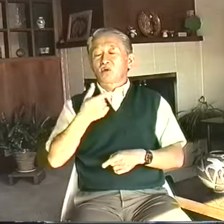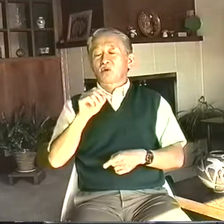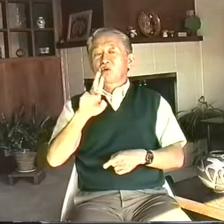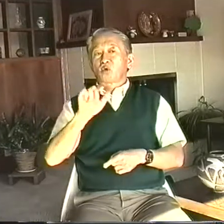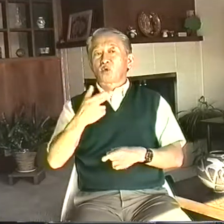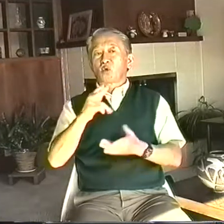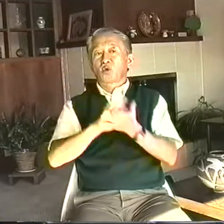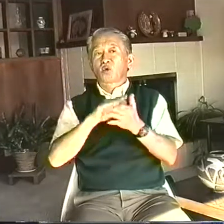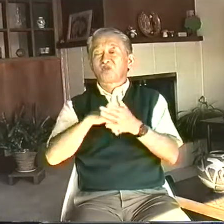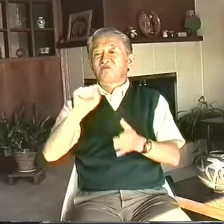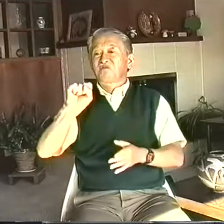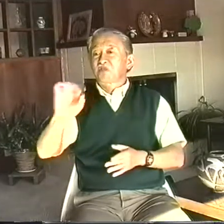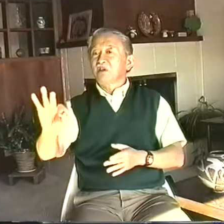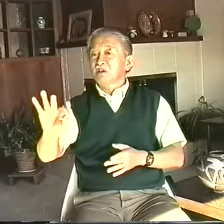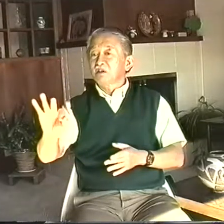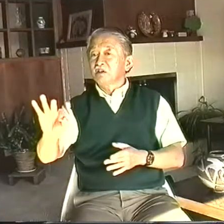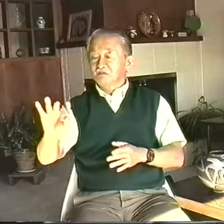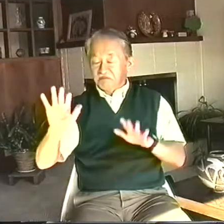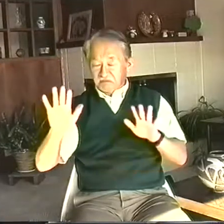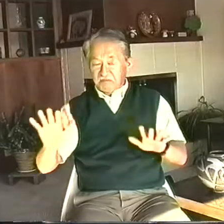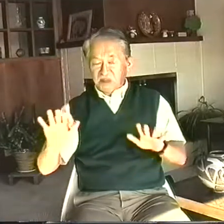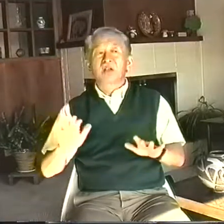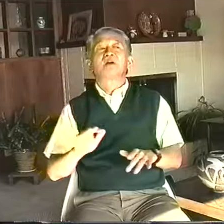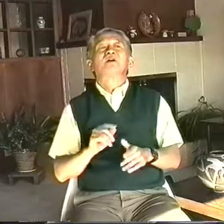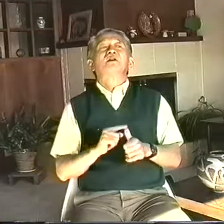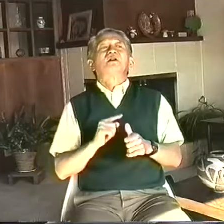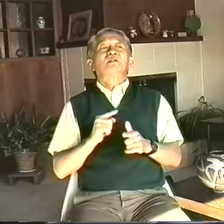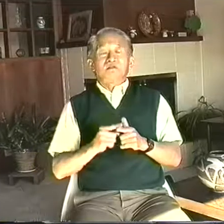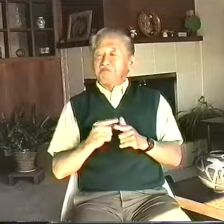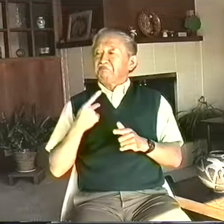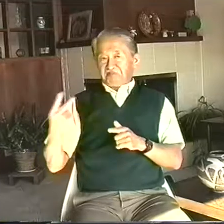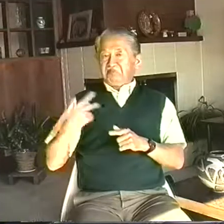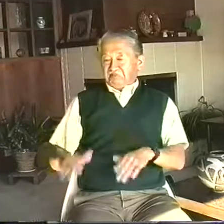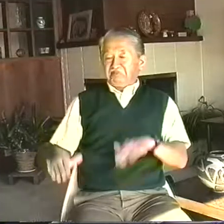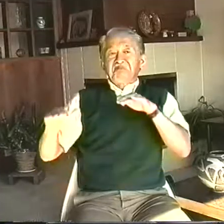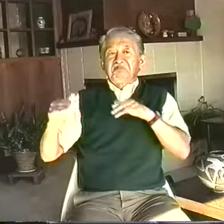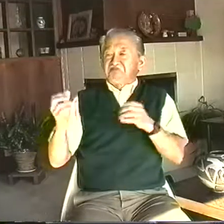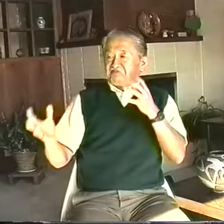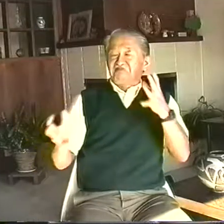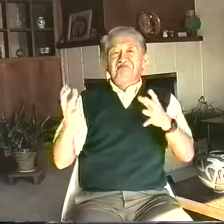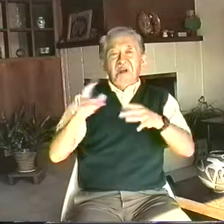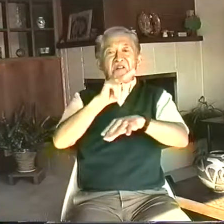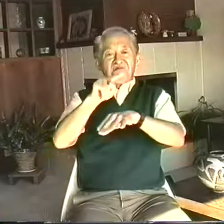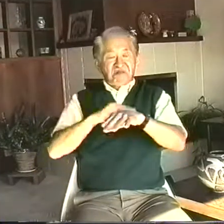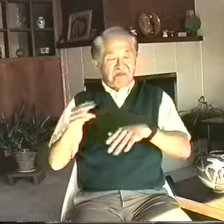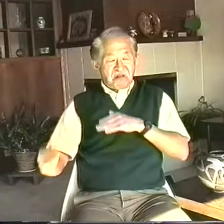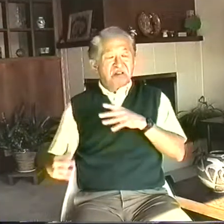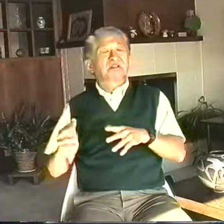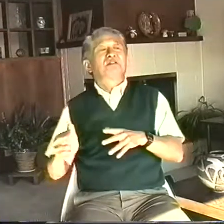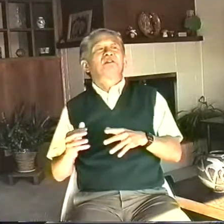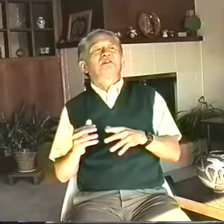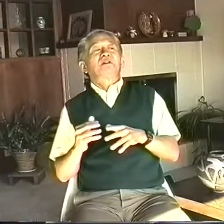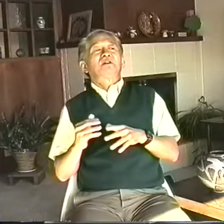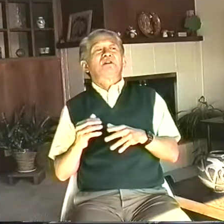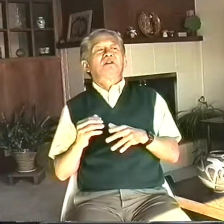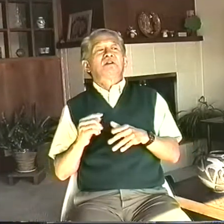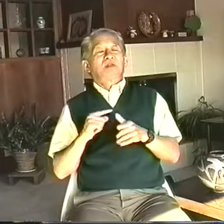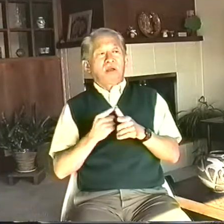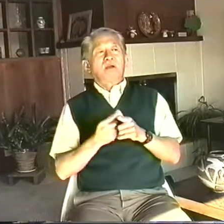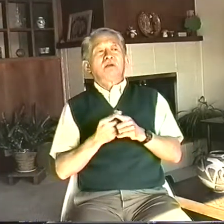California School for the Deaf in Berkeley, and my brother was placed at an oral school, an oral program in San Francisco called the Goff